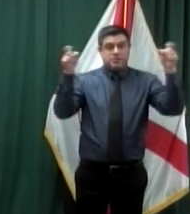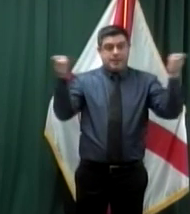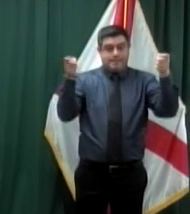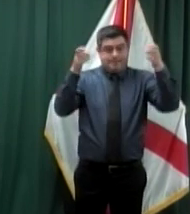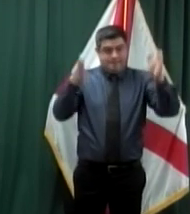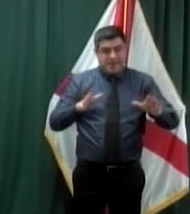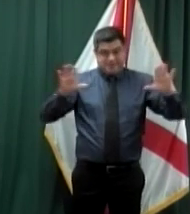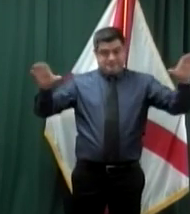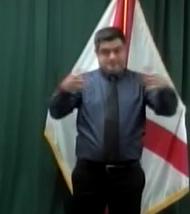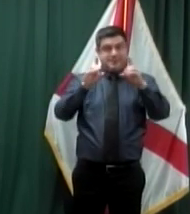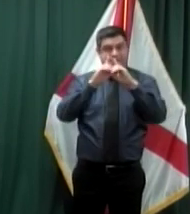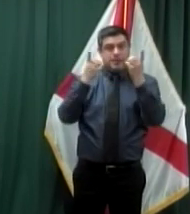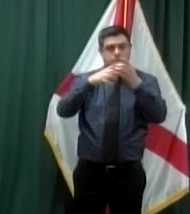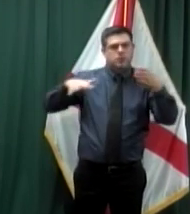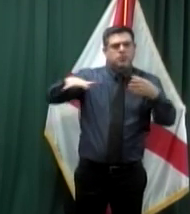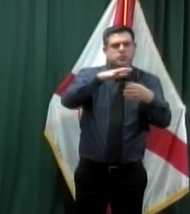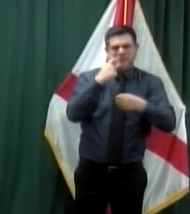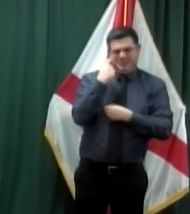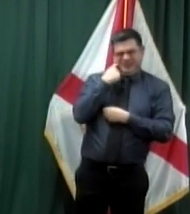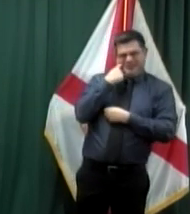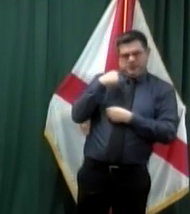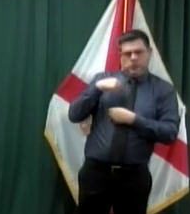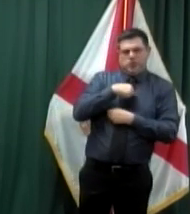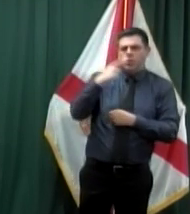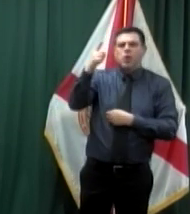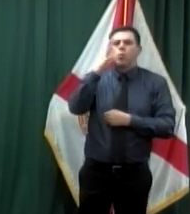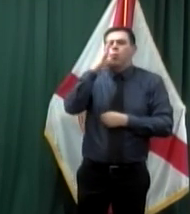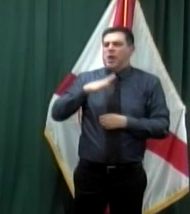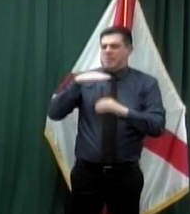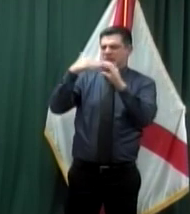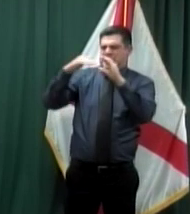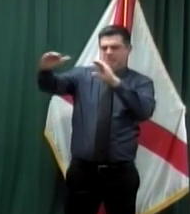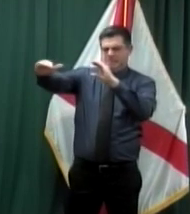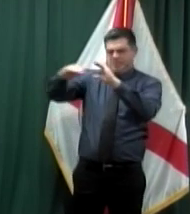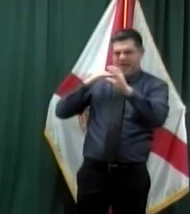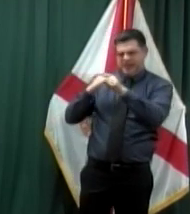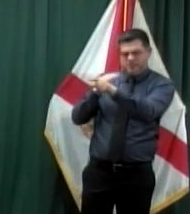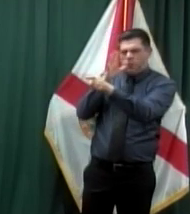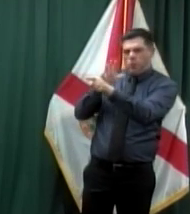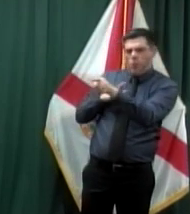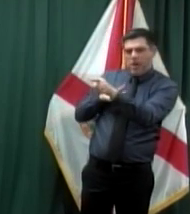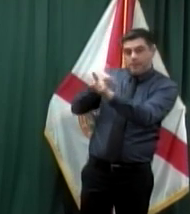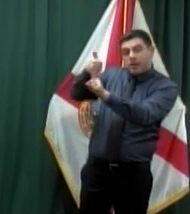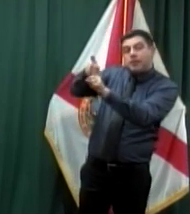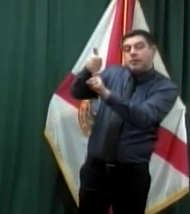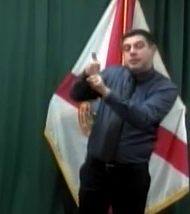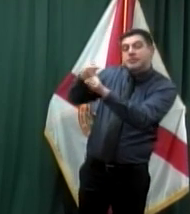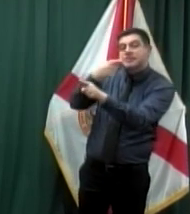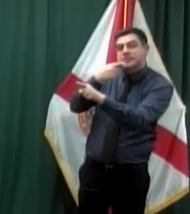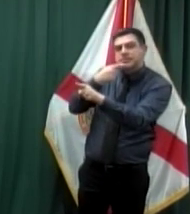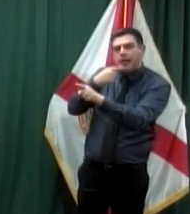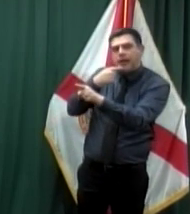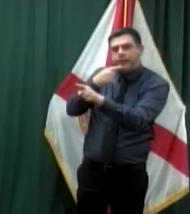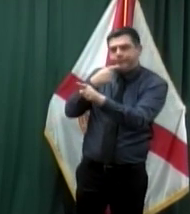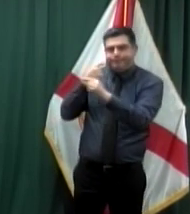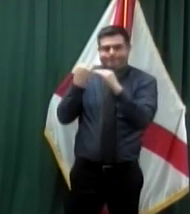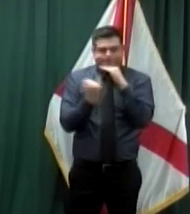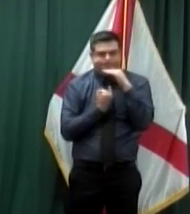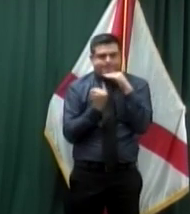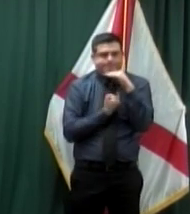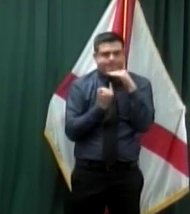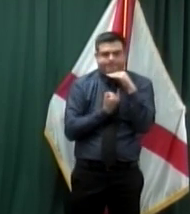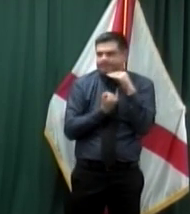we received an email from a woman who was in quarantine that was